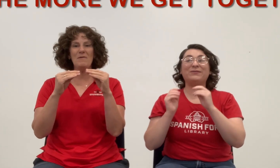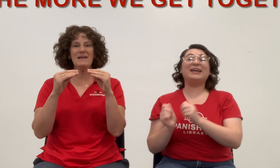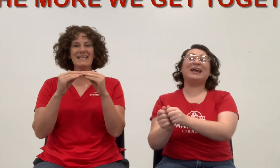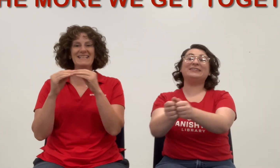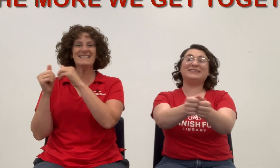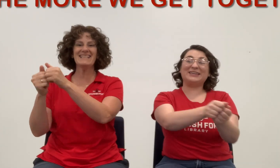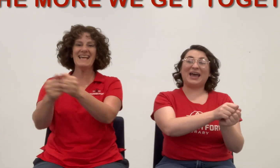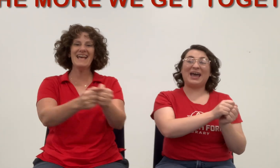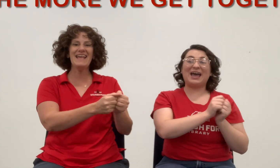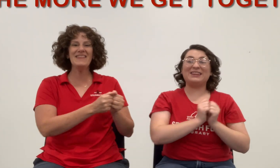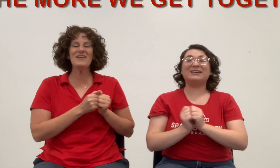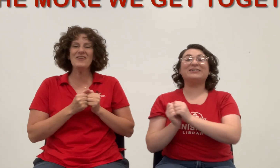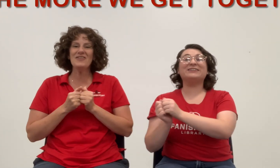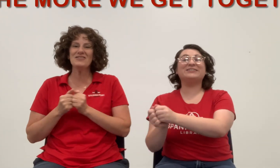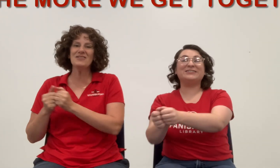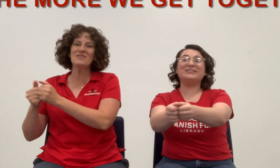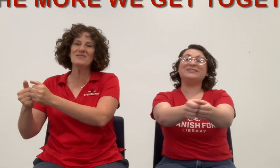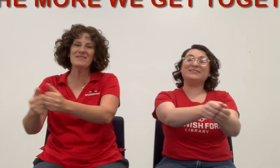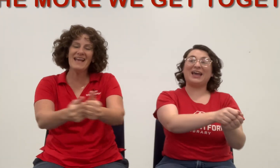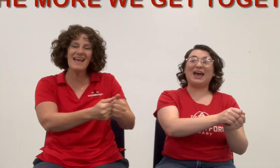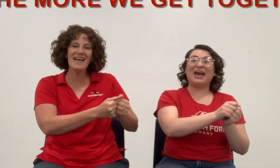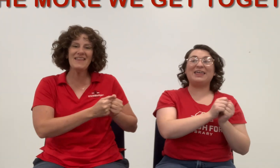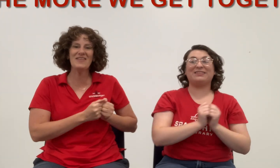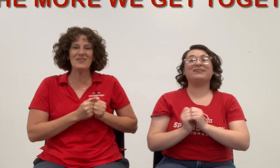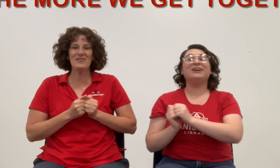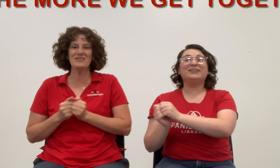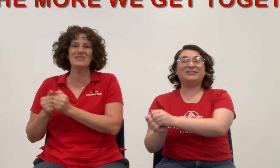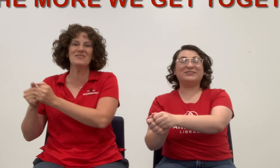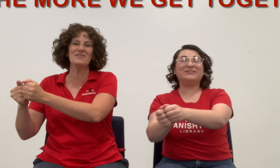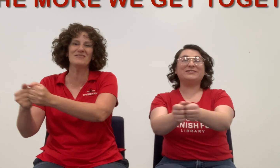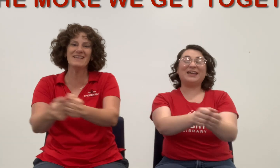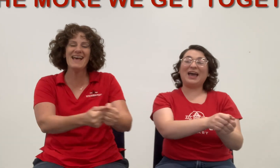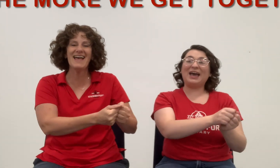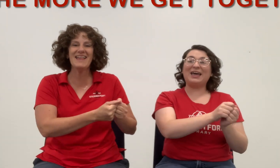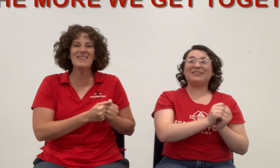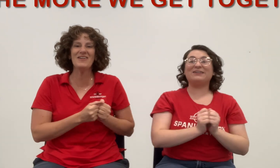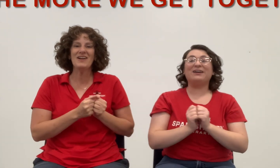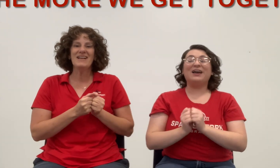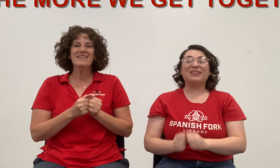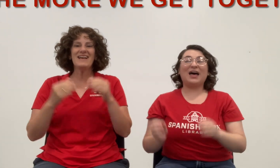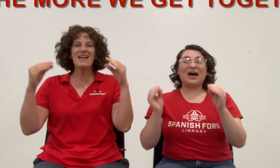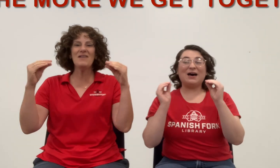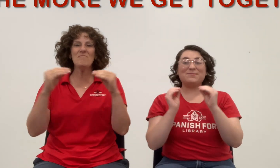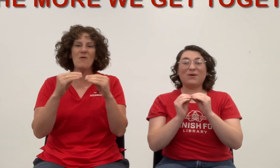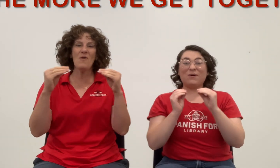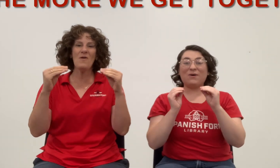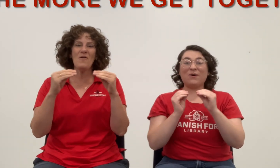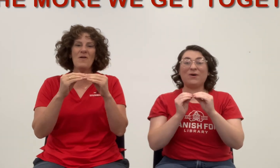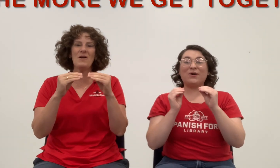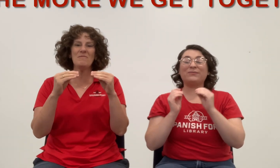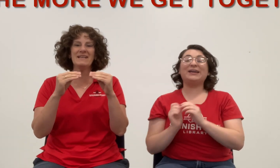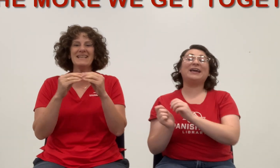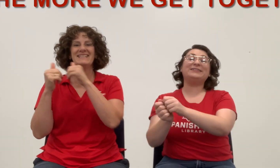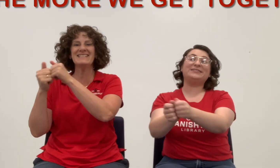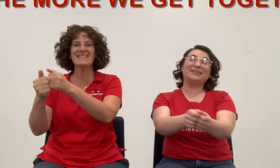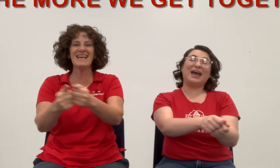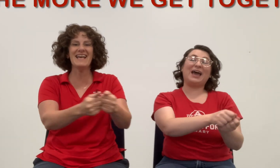get together, together, together, the more we get